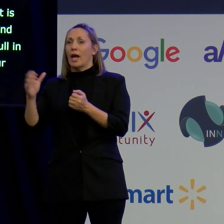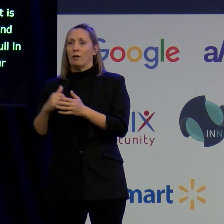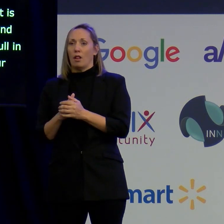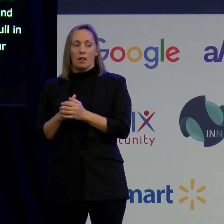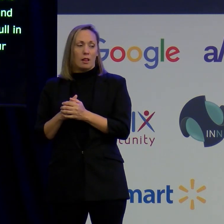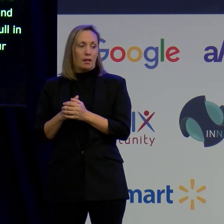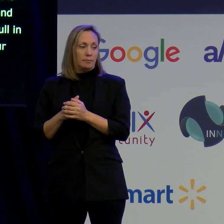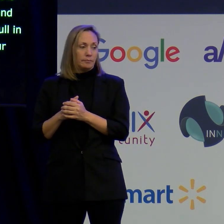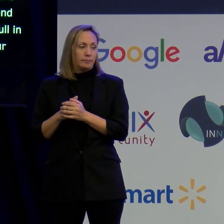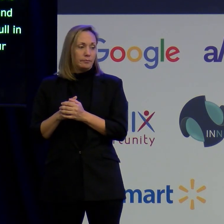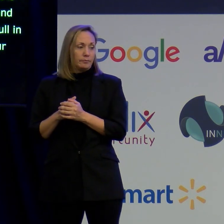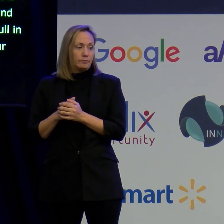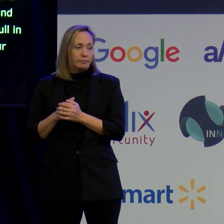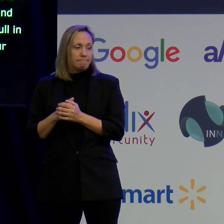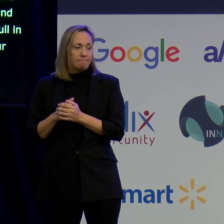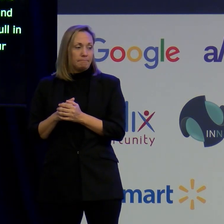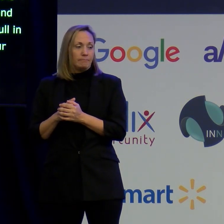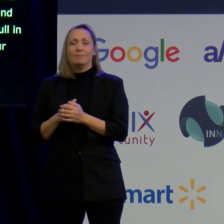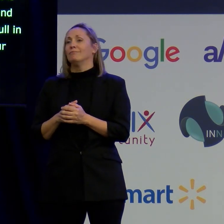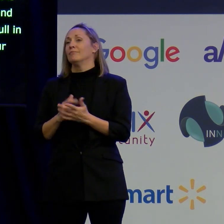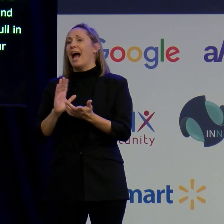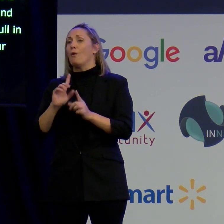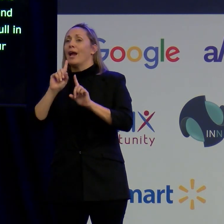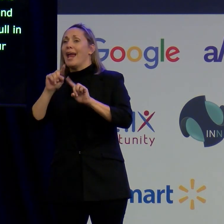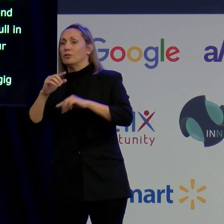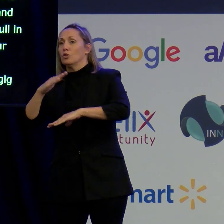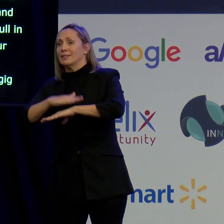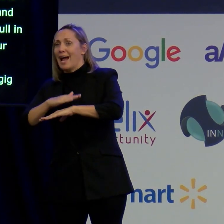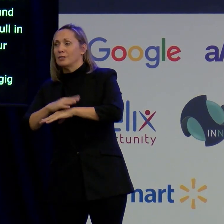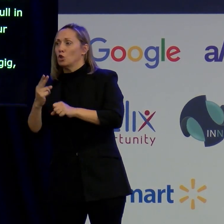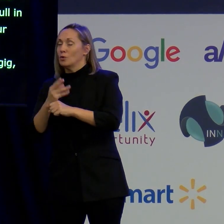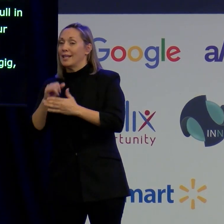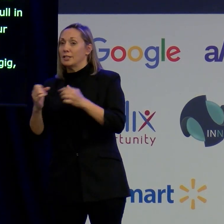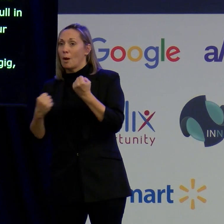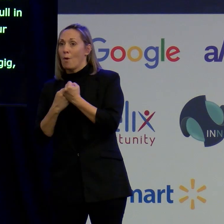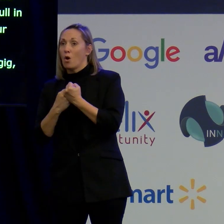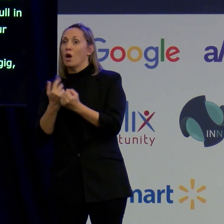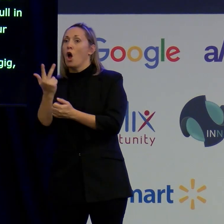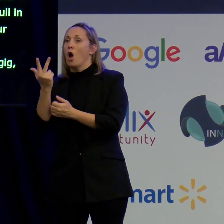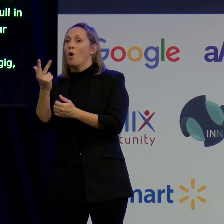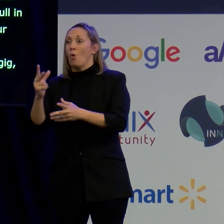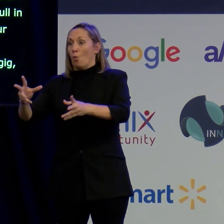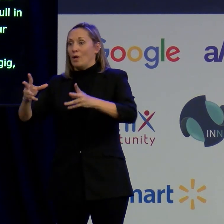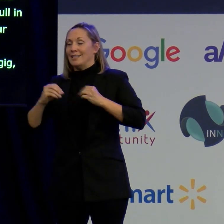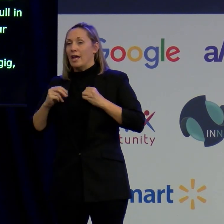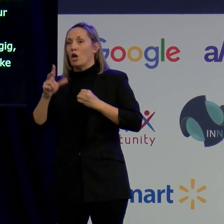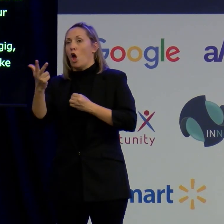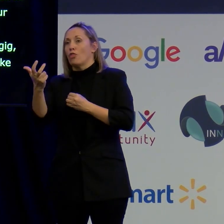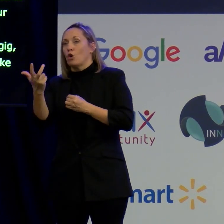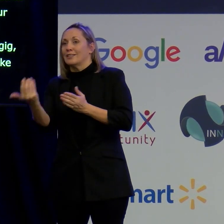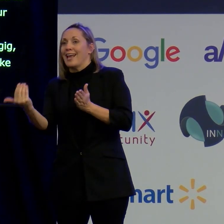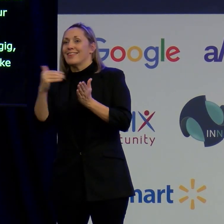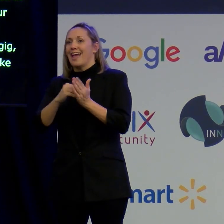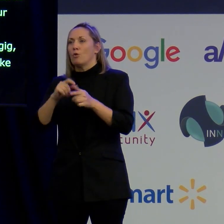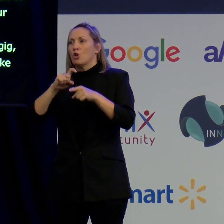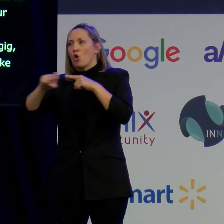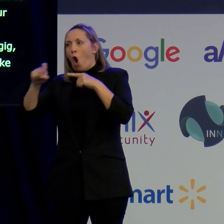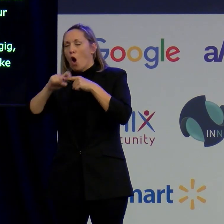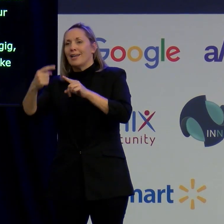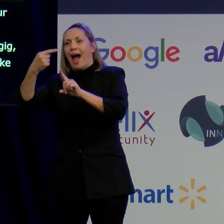this gig. That is our support channel. We take 13,000 calls a month from